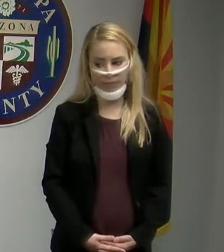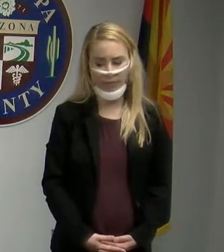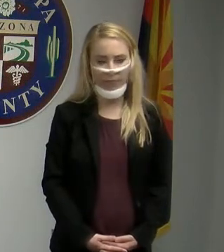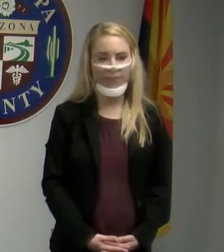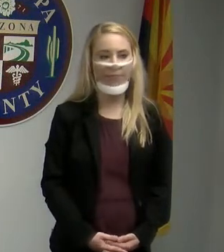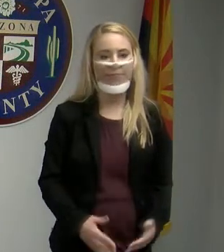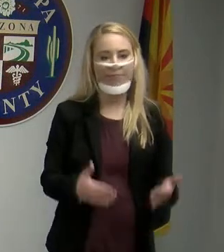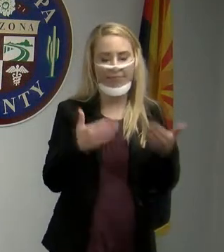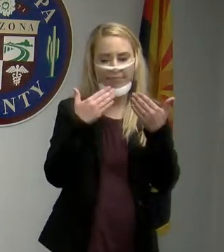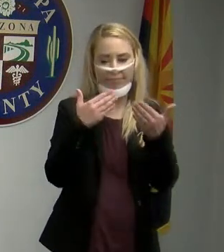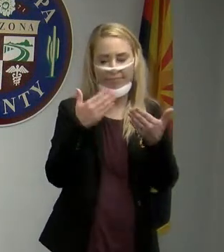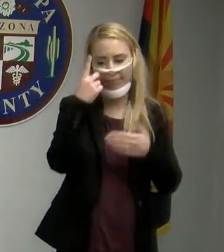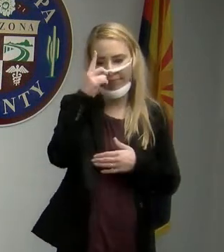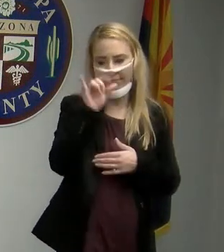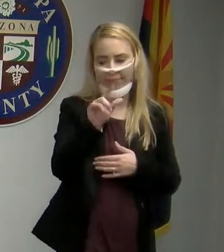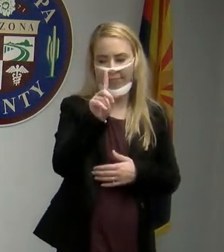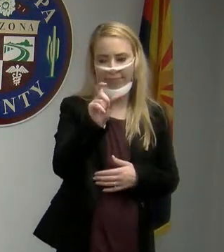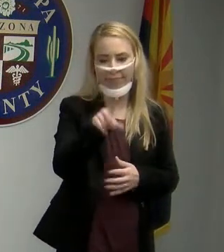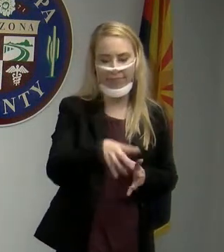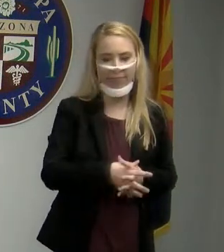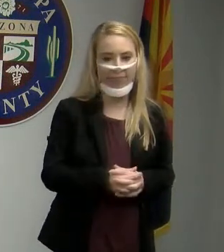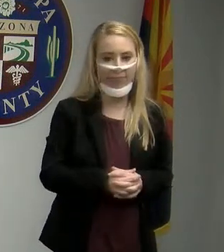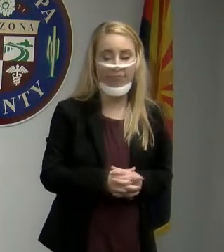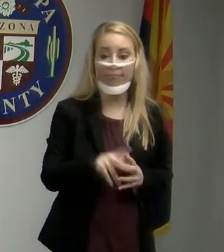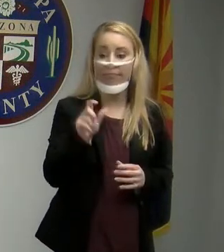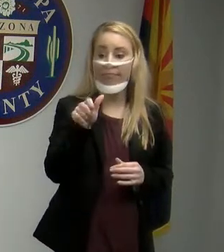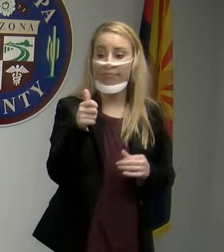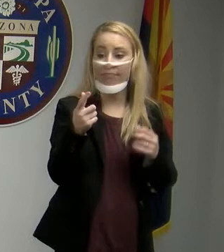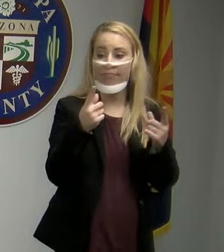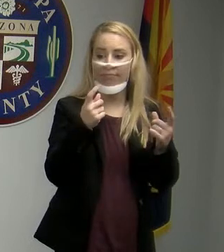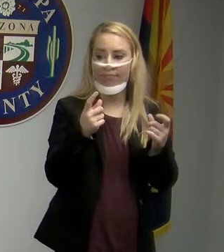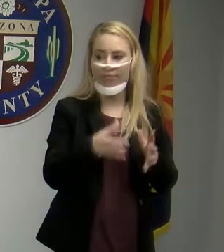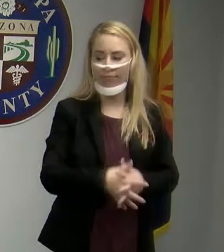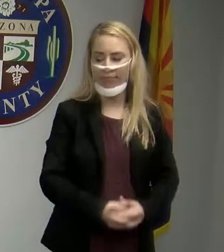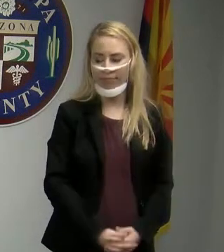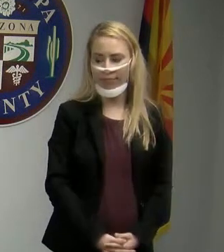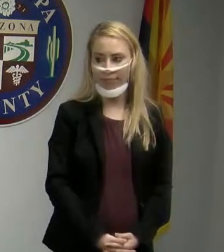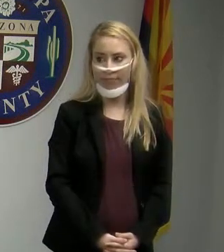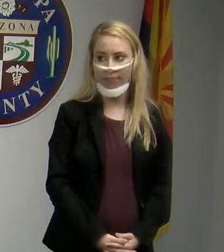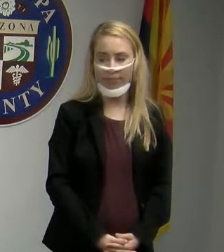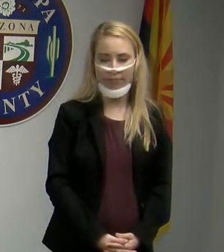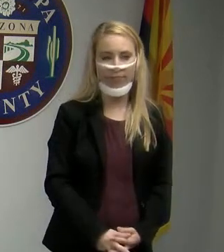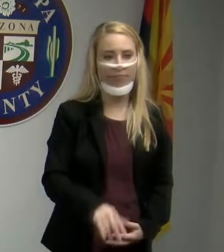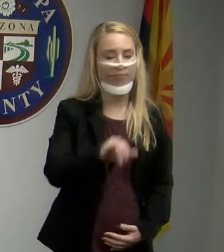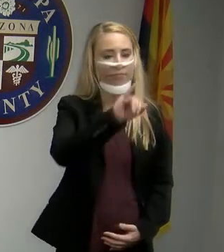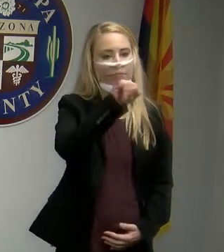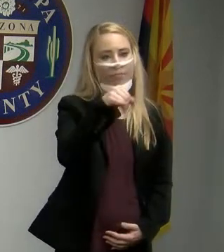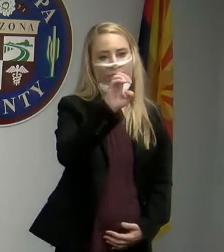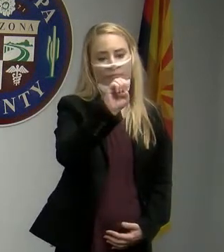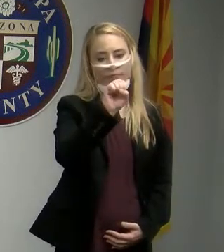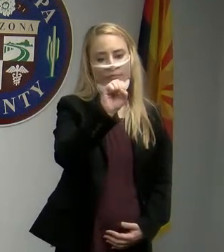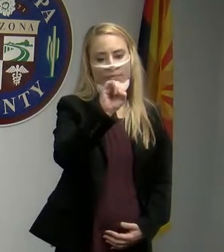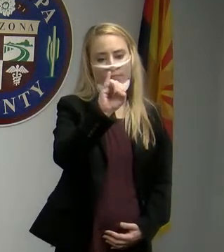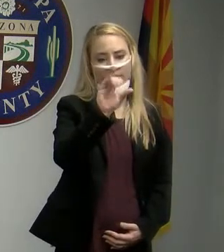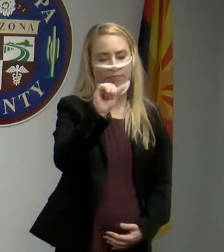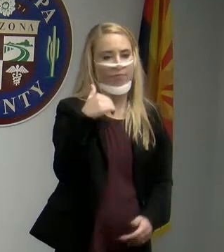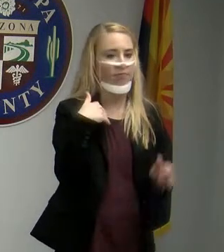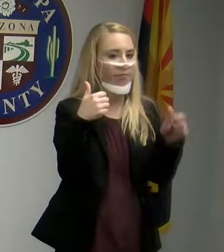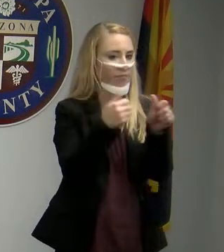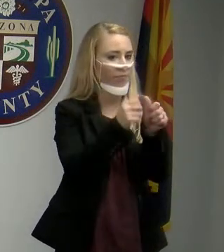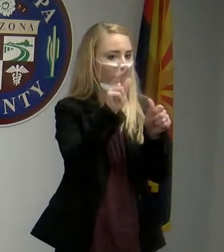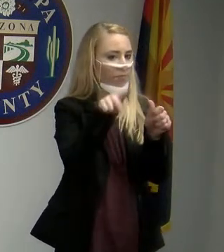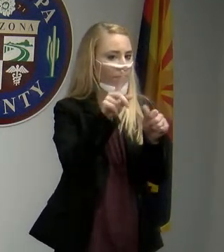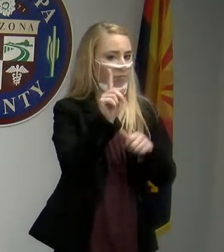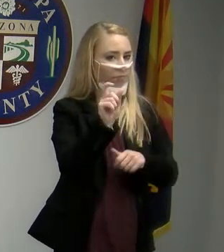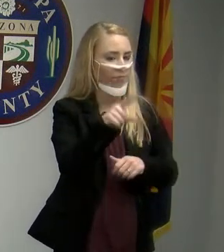Thank you, Vaughn, for the question. Chad, do we have somebody else with a question? We do. Jessica has a follow-up question. Jessica, we can hear Okay. you now.